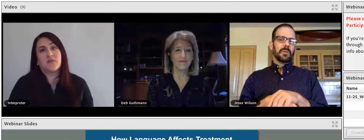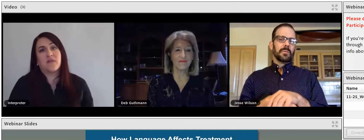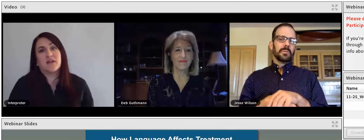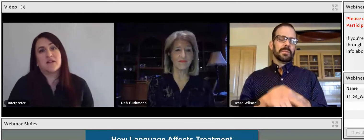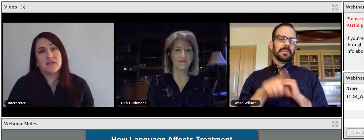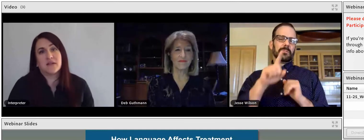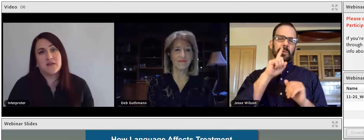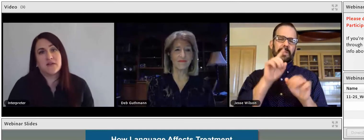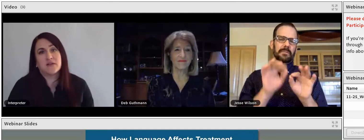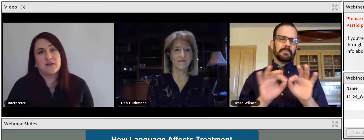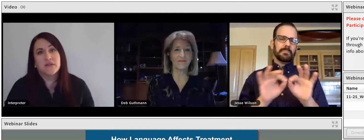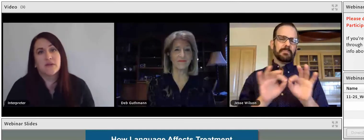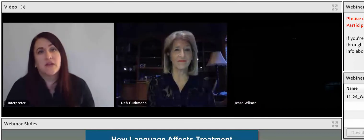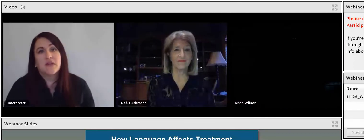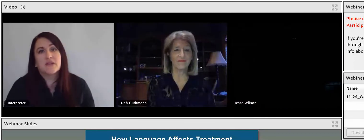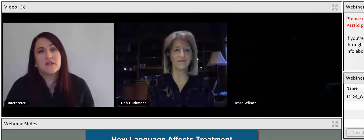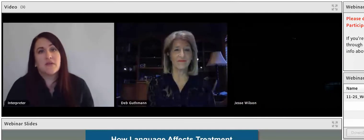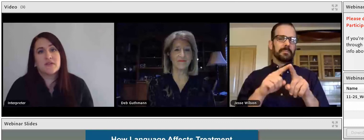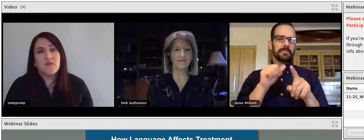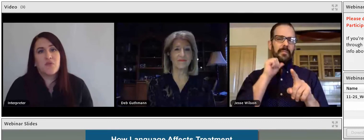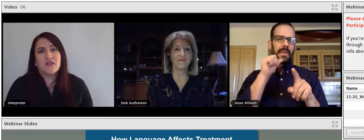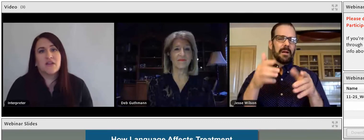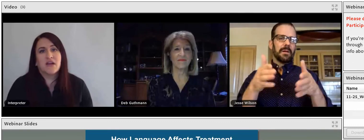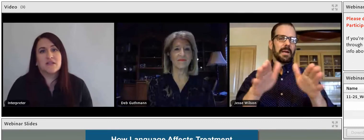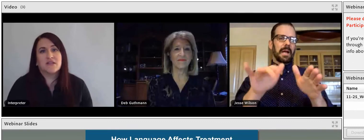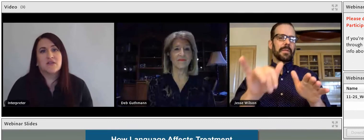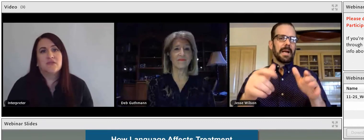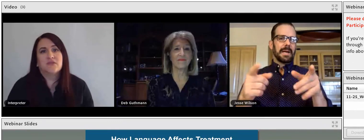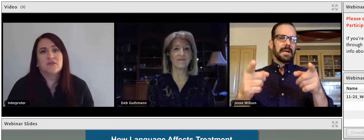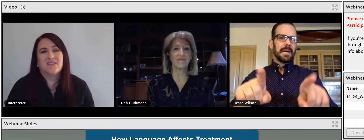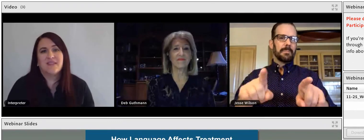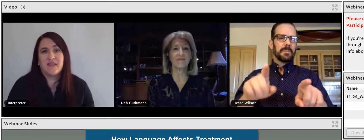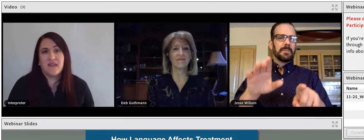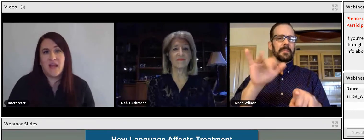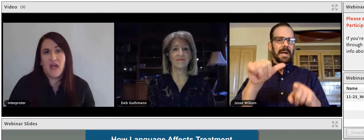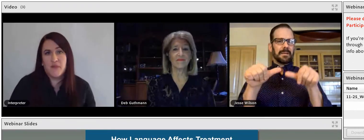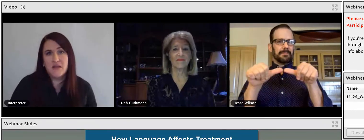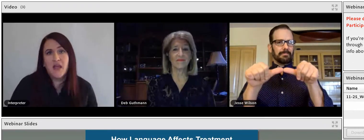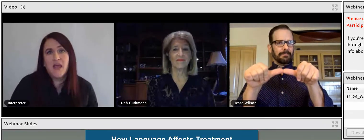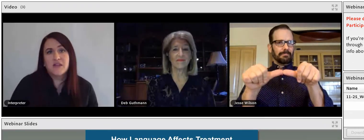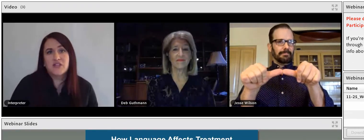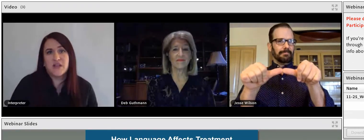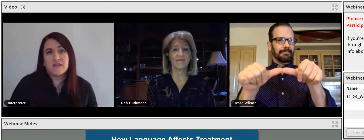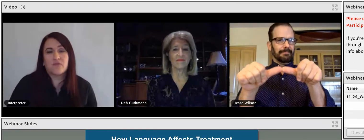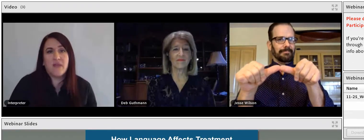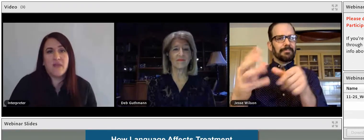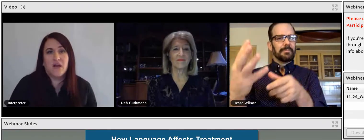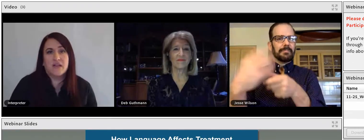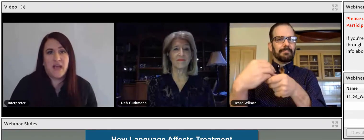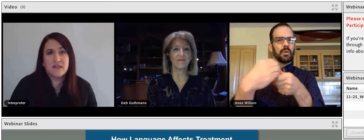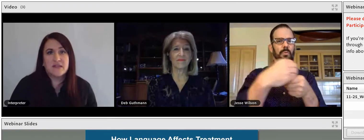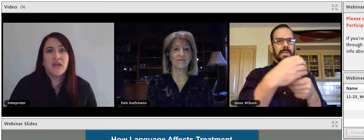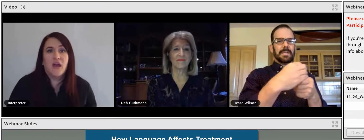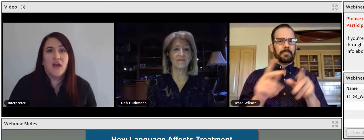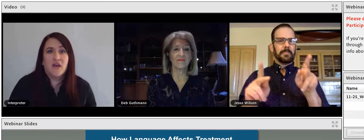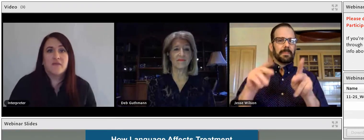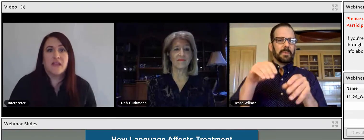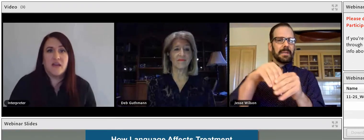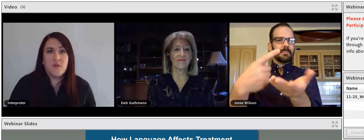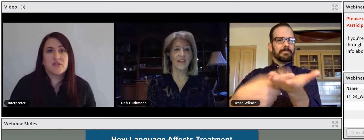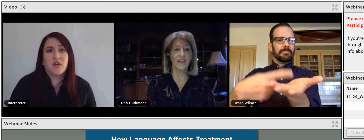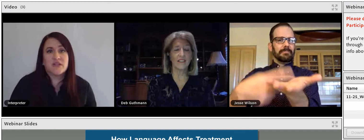see that happen with providers and counselors too. So it's really important not to let that happen and to just remain on